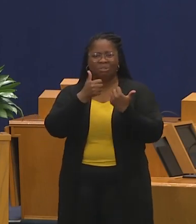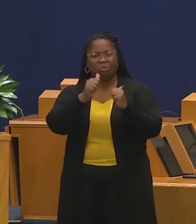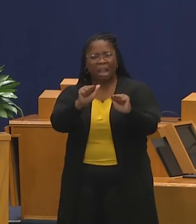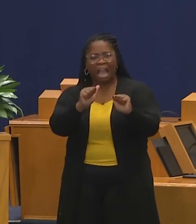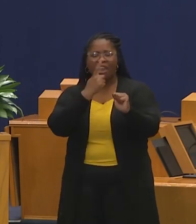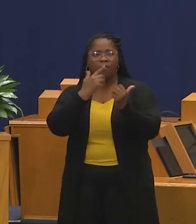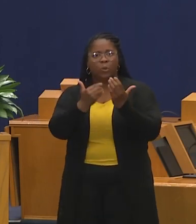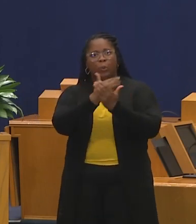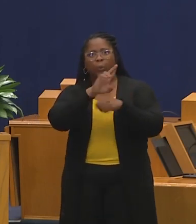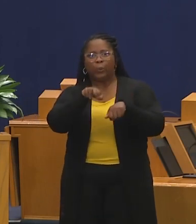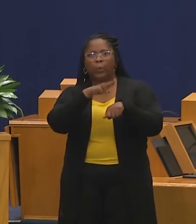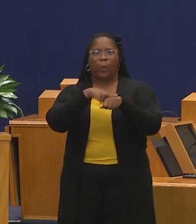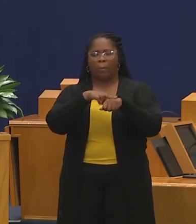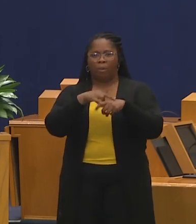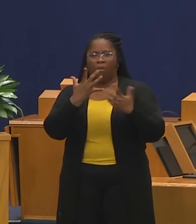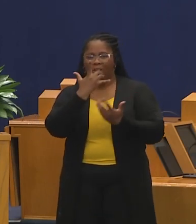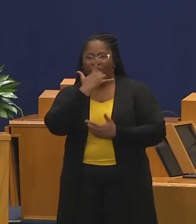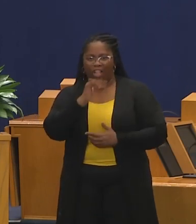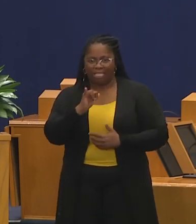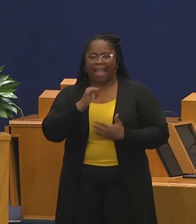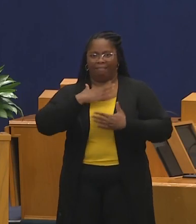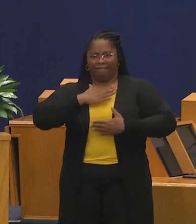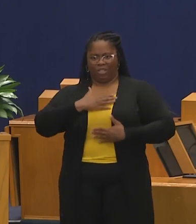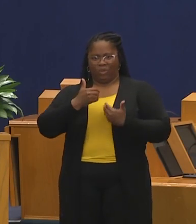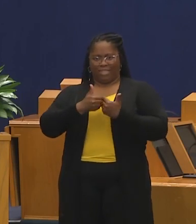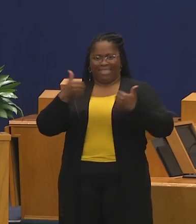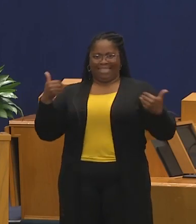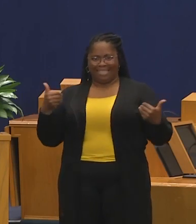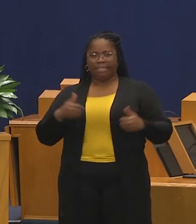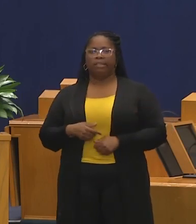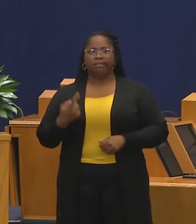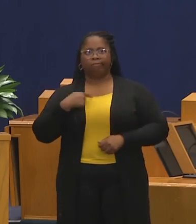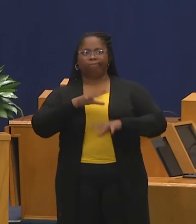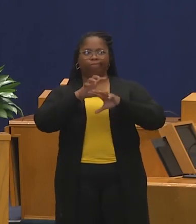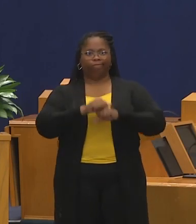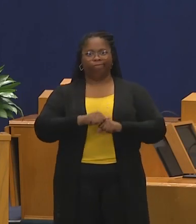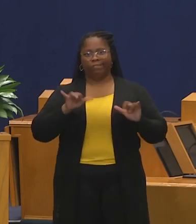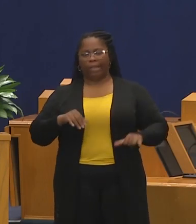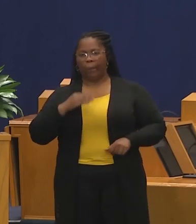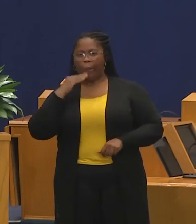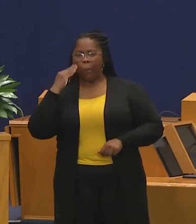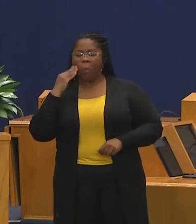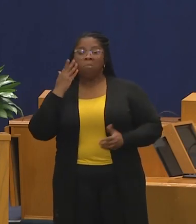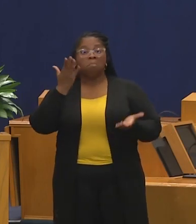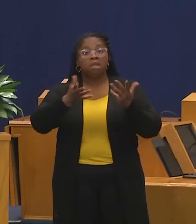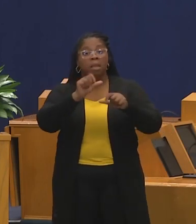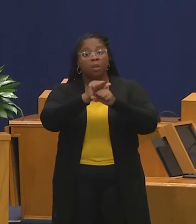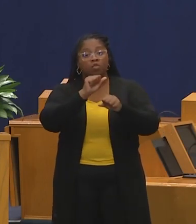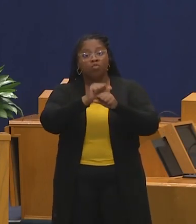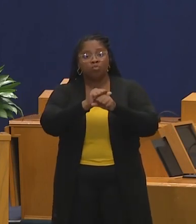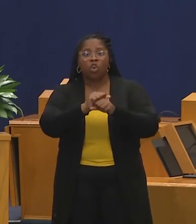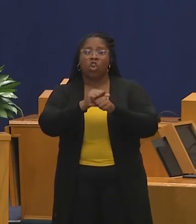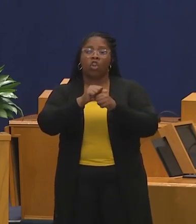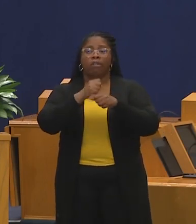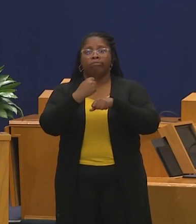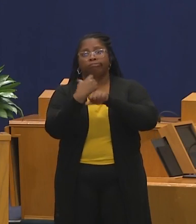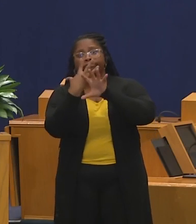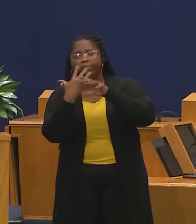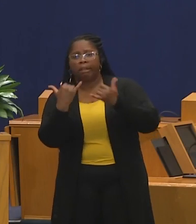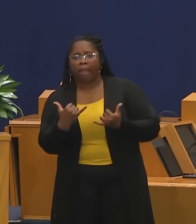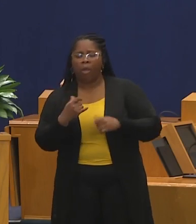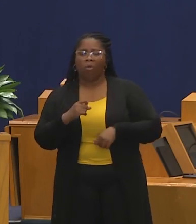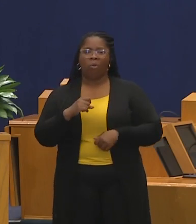in terms of physical distancing. We're adjusting to being at home. We might be working to adapt to a telework environment, or we're